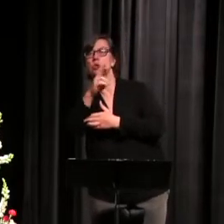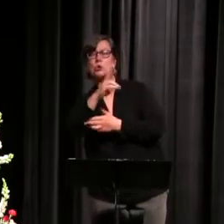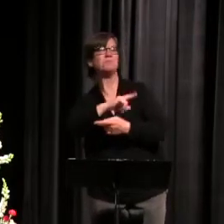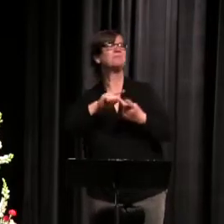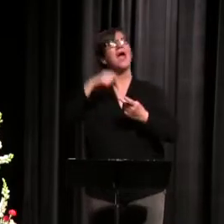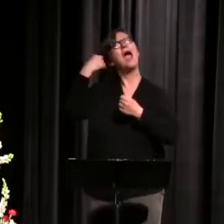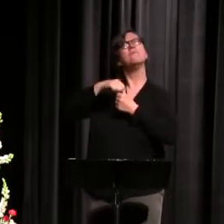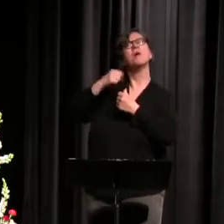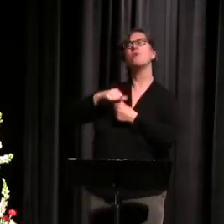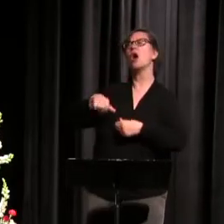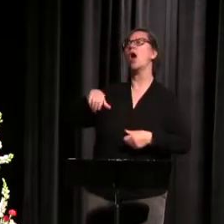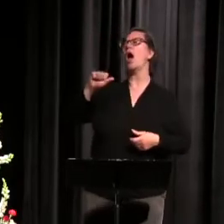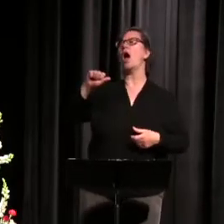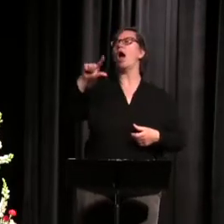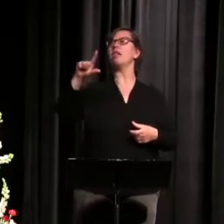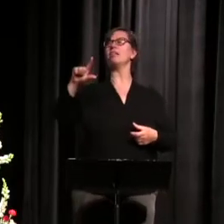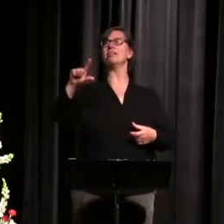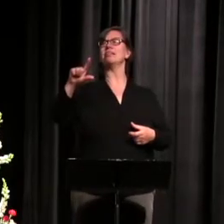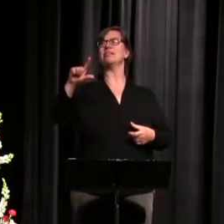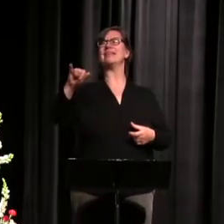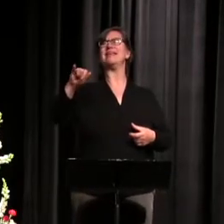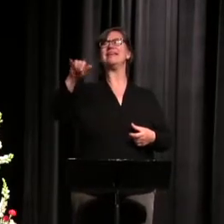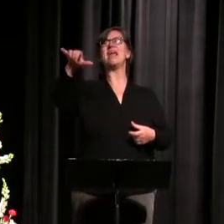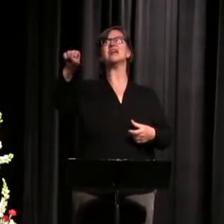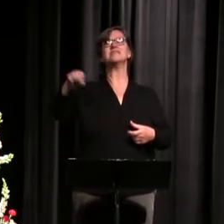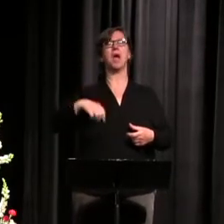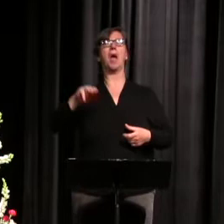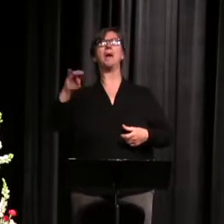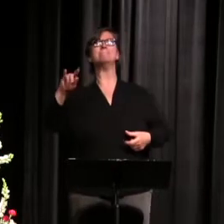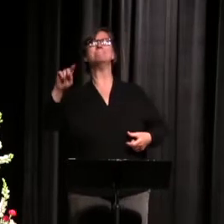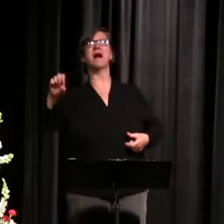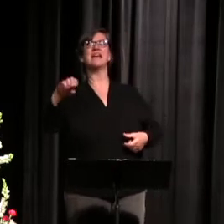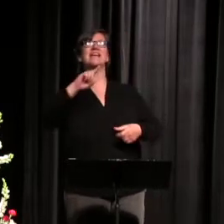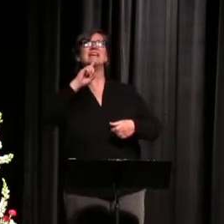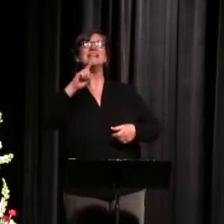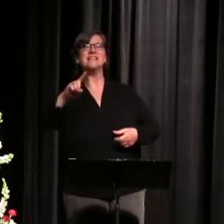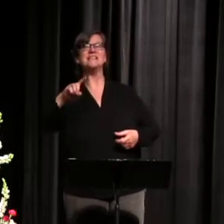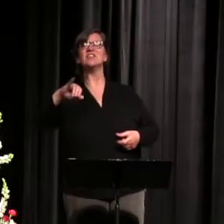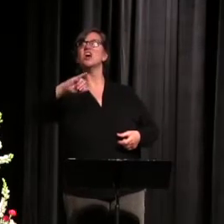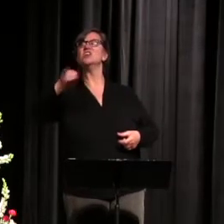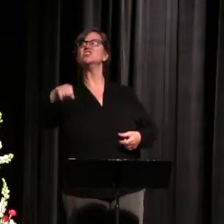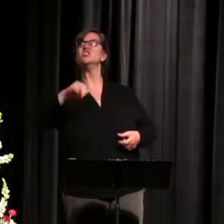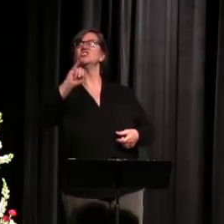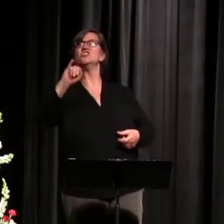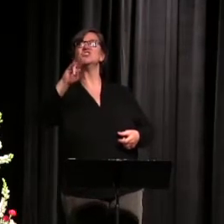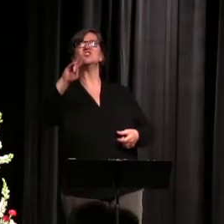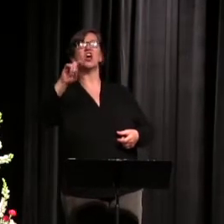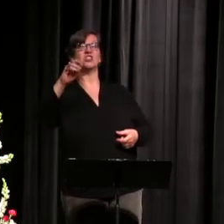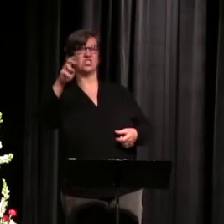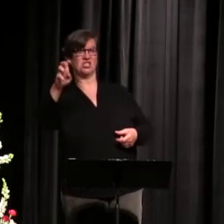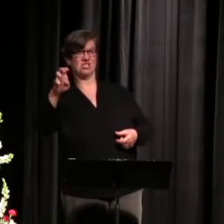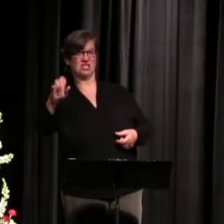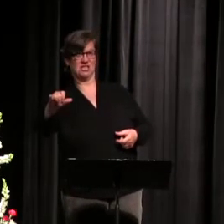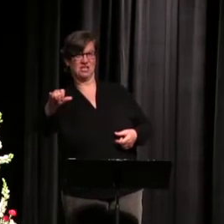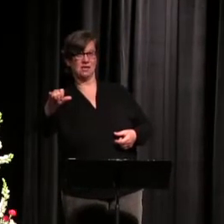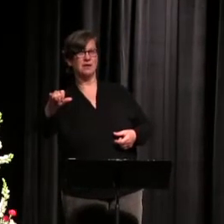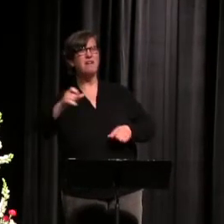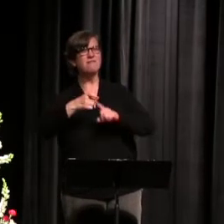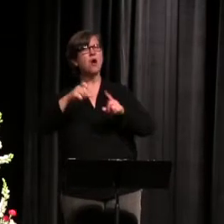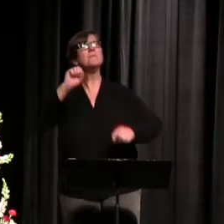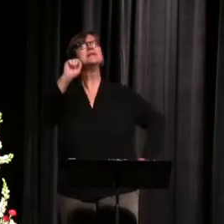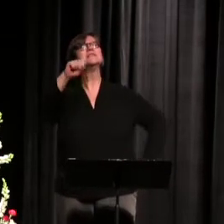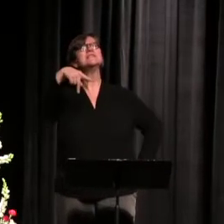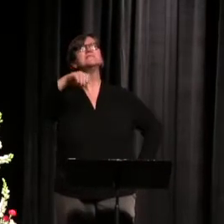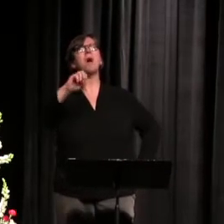Aaliyah's Mike is Judgy Spotify playlist. FYI, I'm Mike. I remember giving